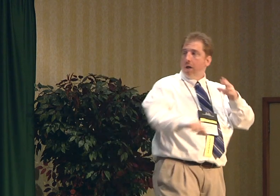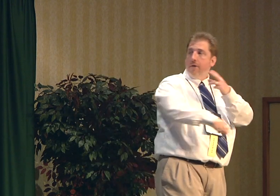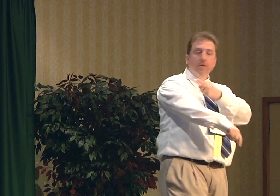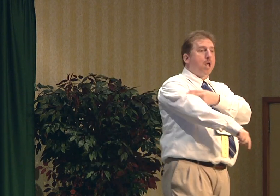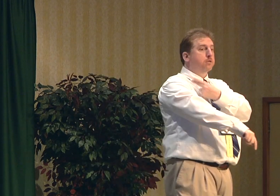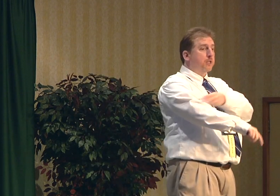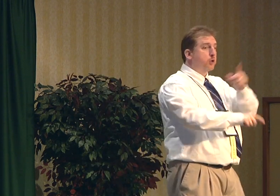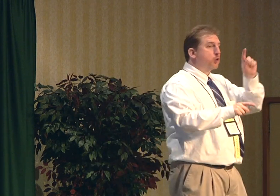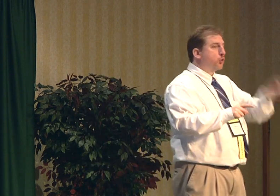options.